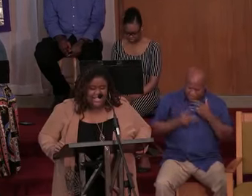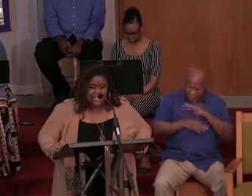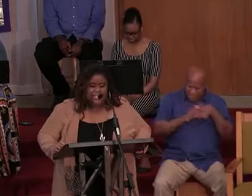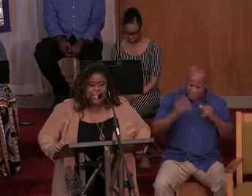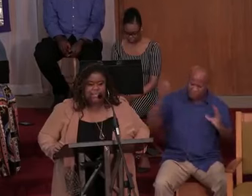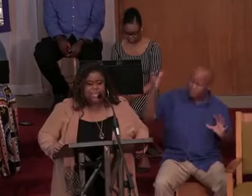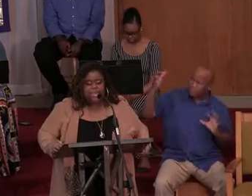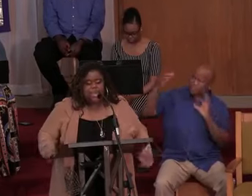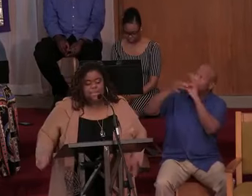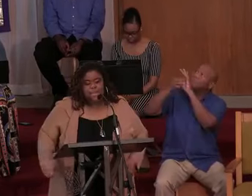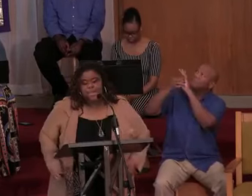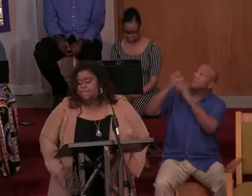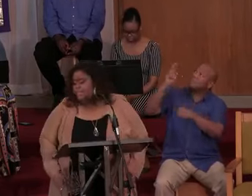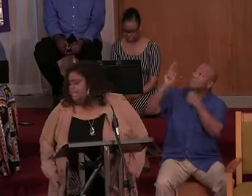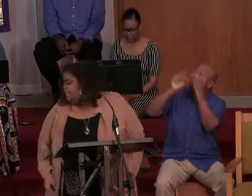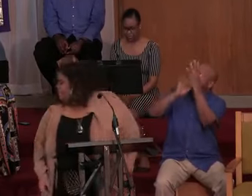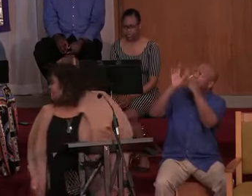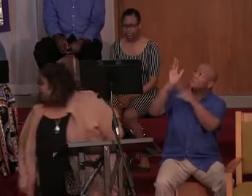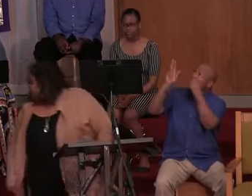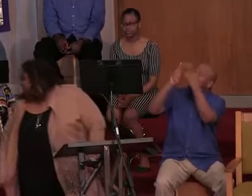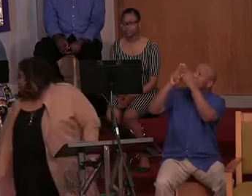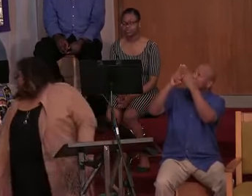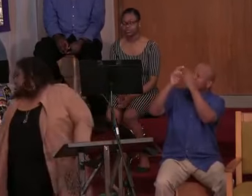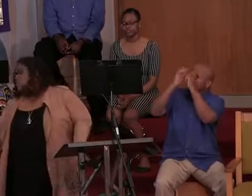In Jesus' name, amen.